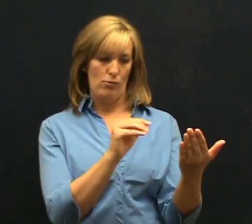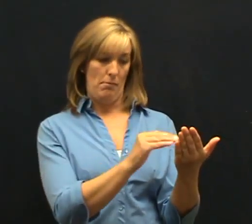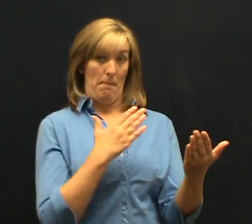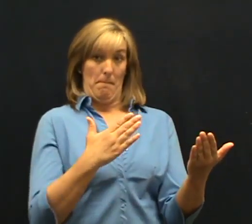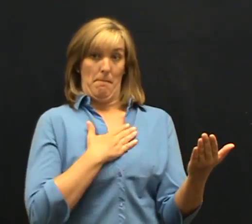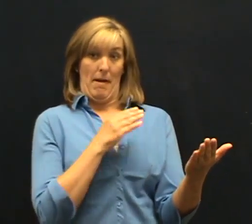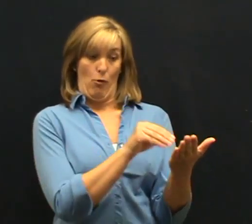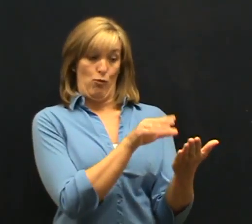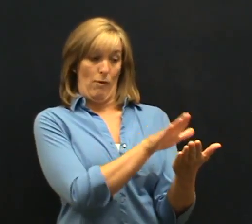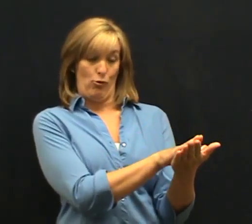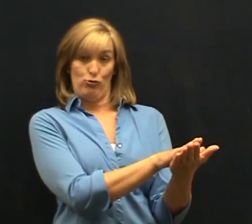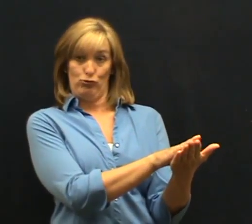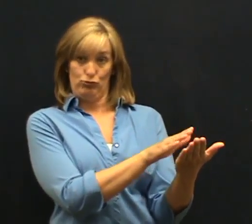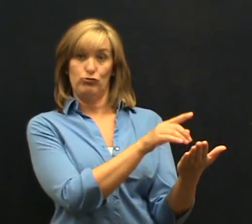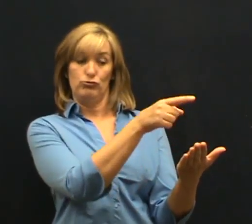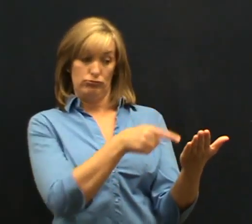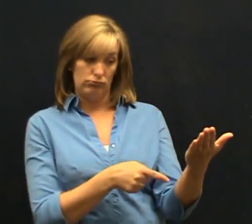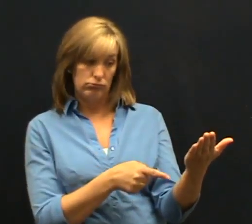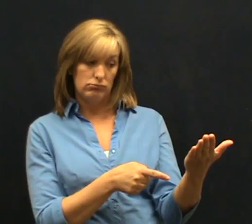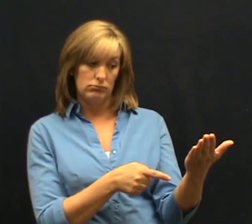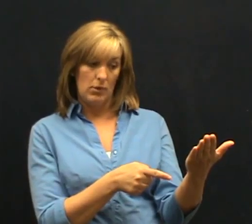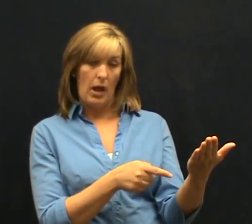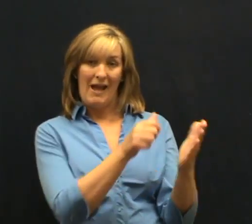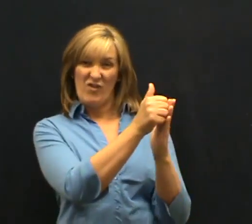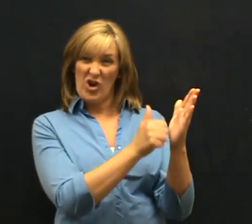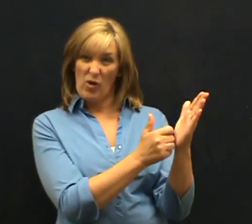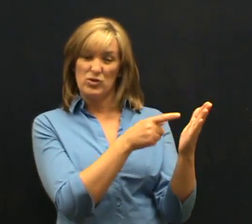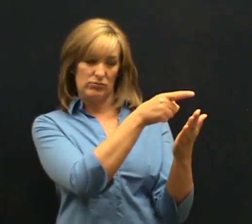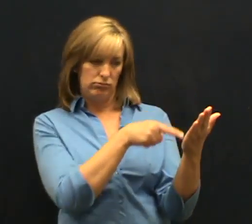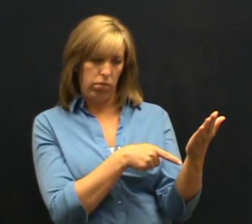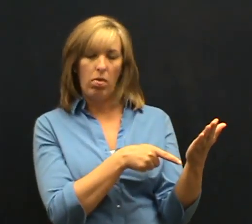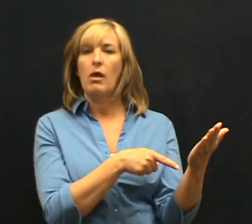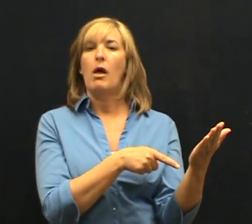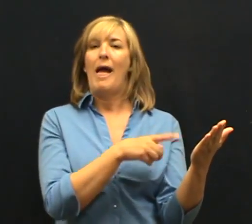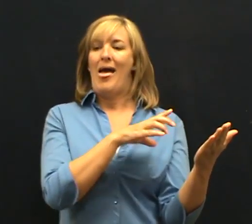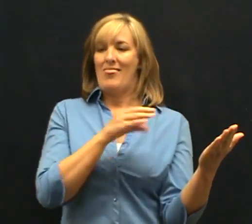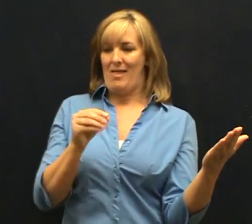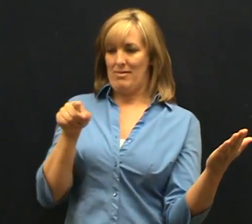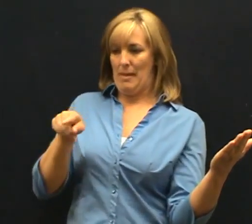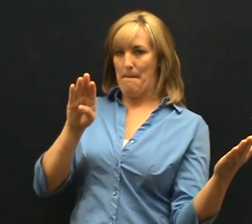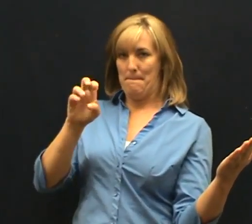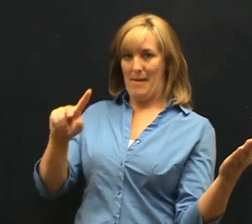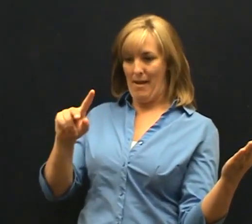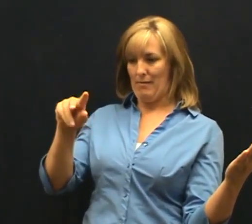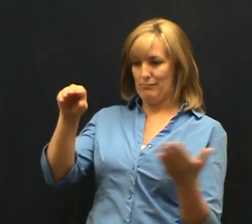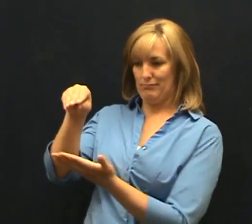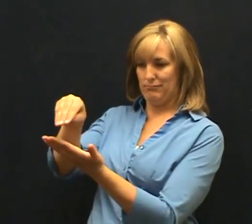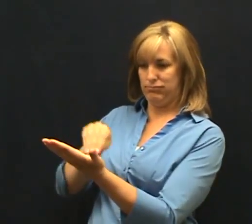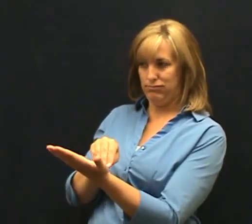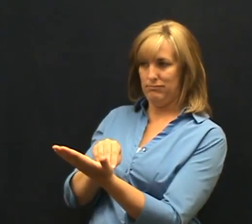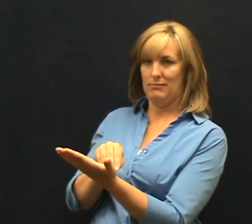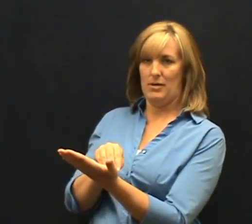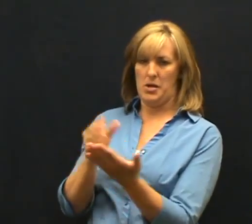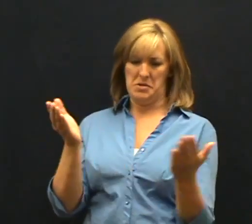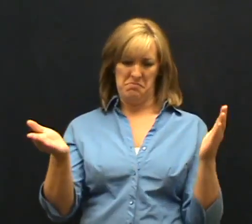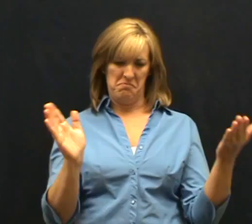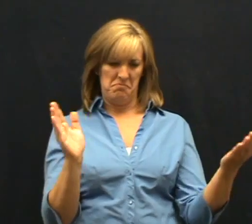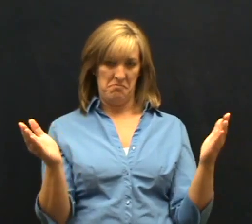what shows up in the bank records. So you get two separate sets of records. First of all, banks can provide services by